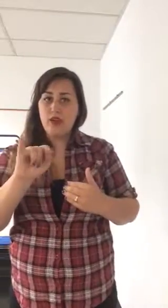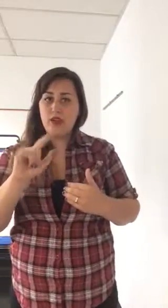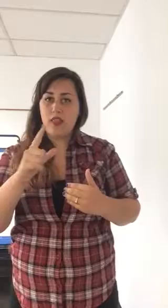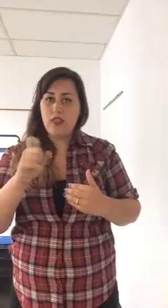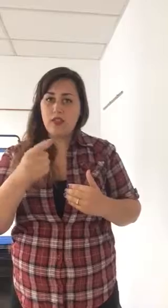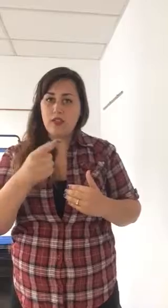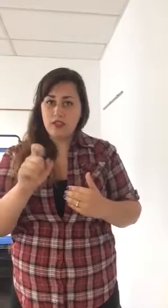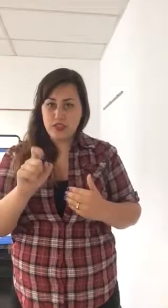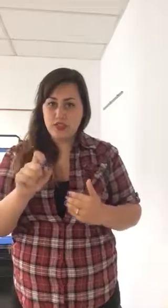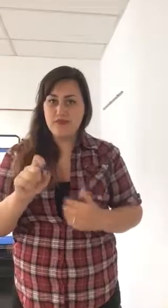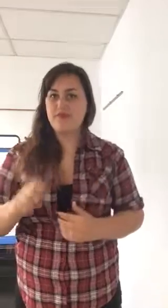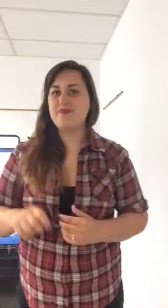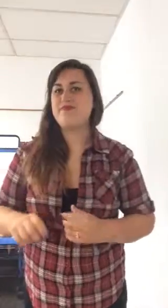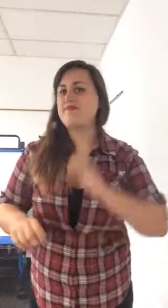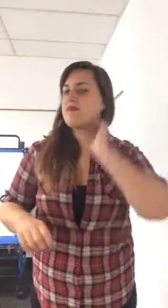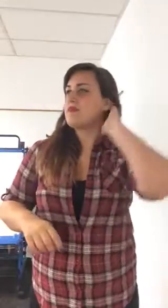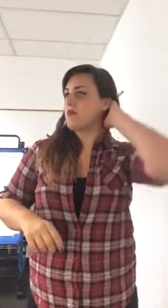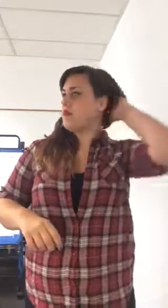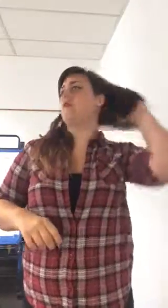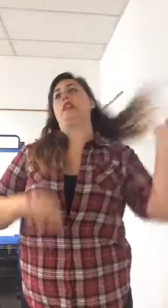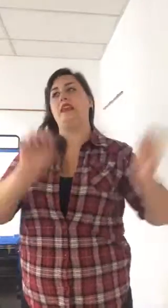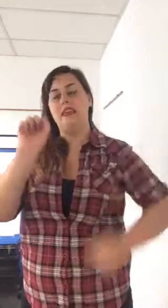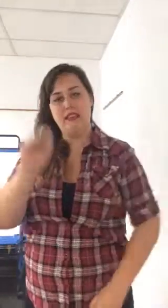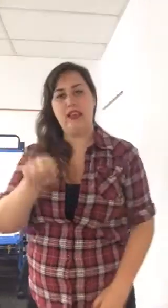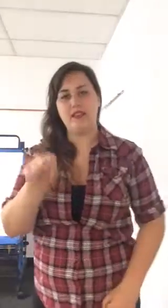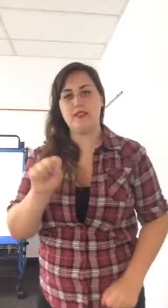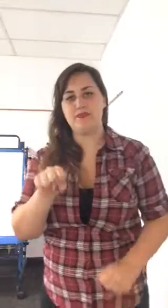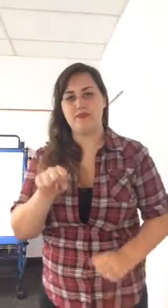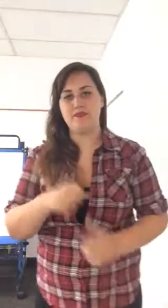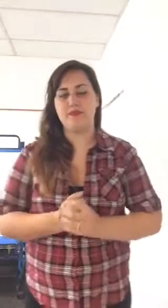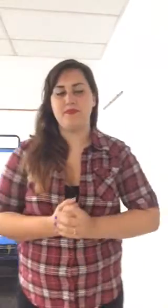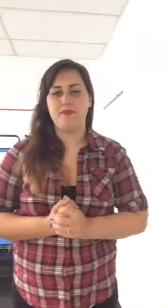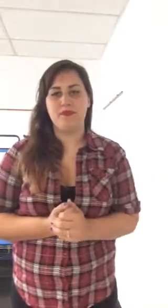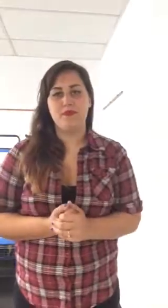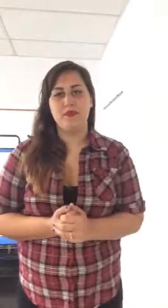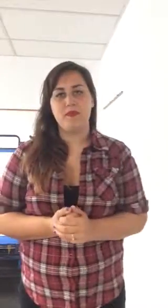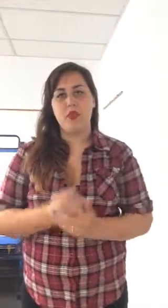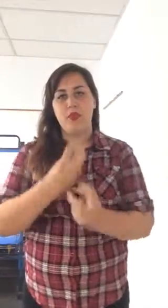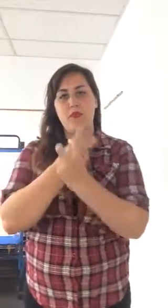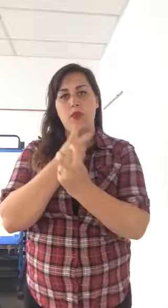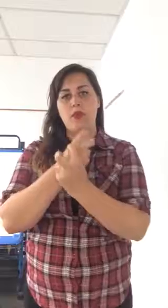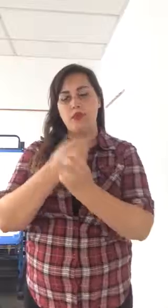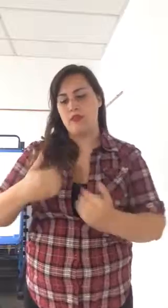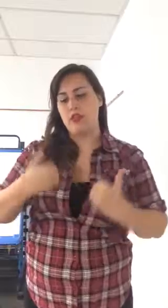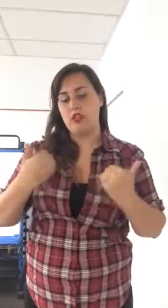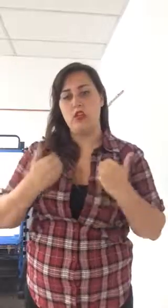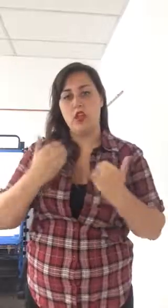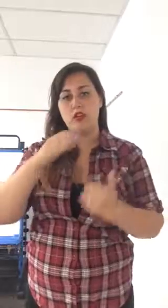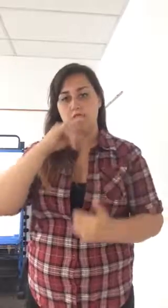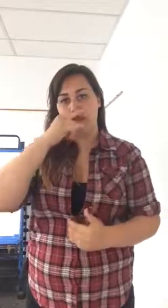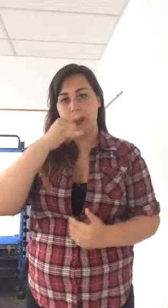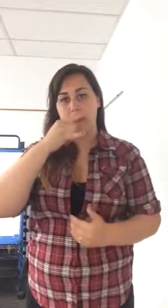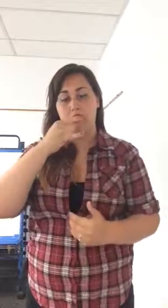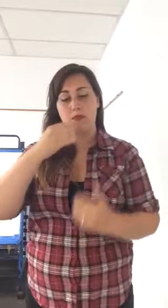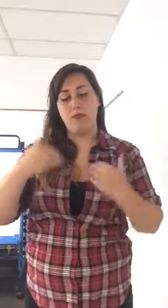what? They are. They are mainly cartilage. The bones of a young child's body are mainly made up of cartilage. Matter of fact, the way